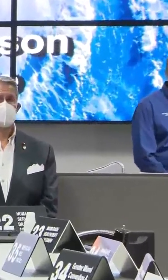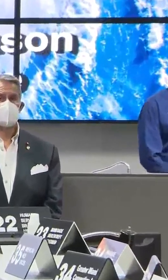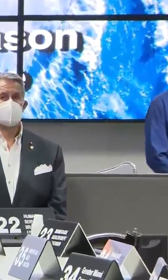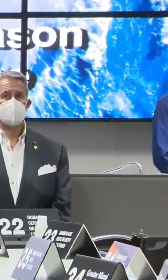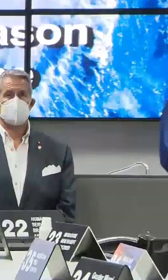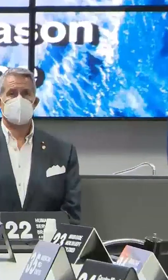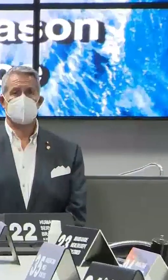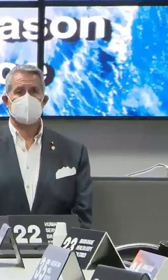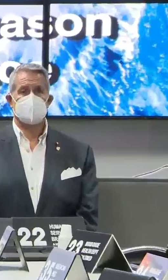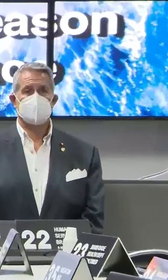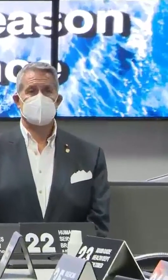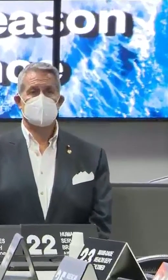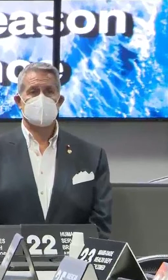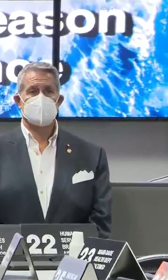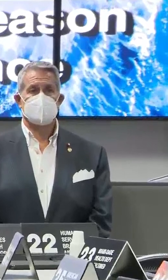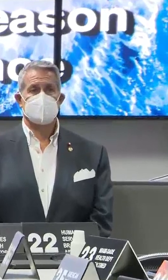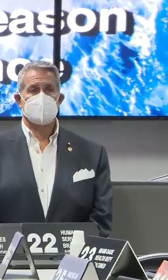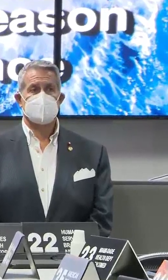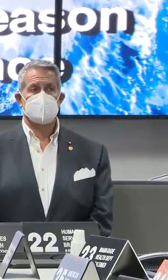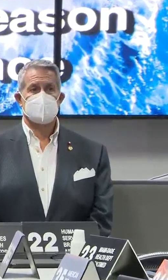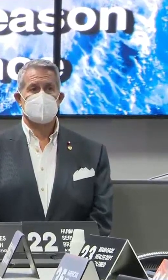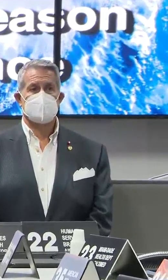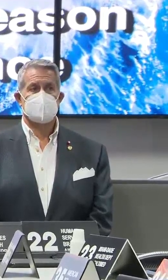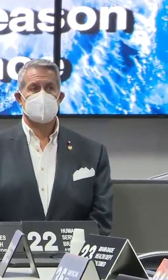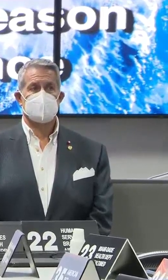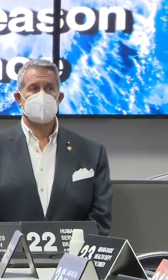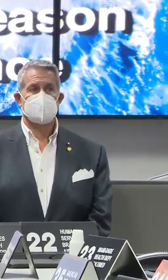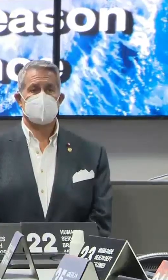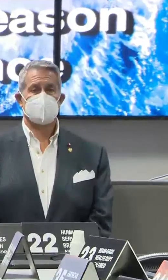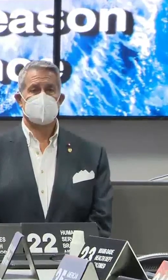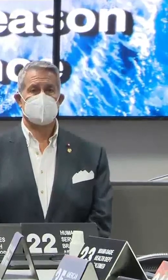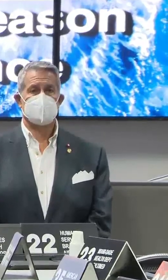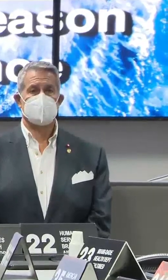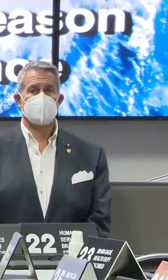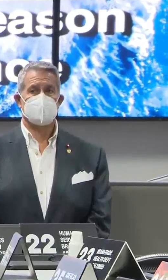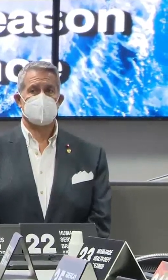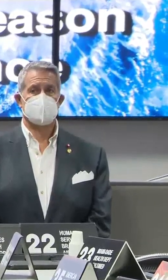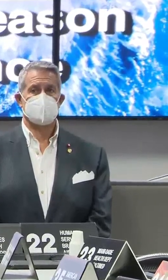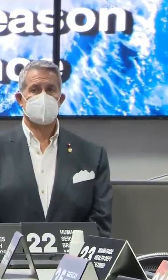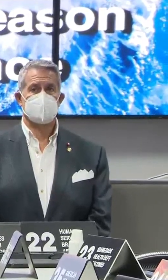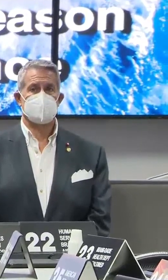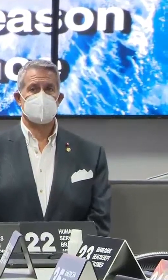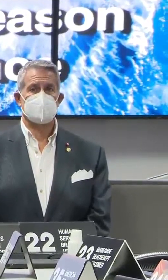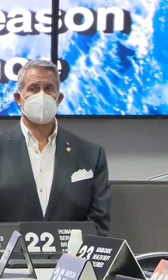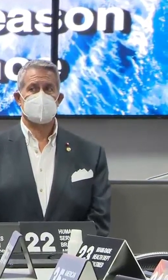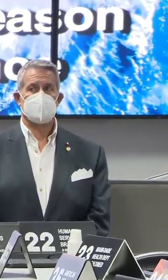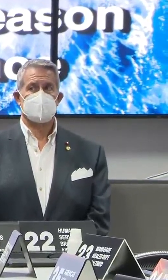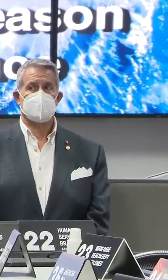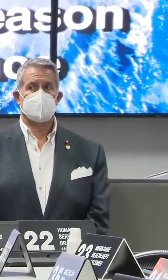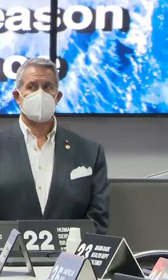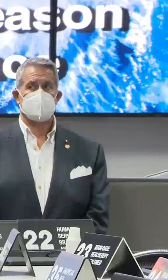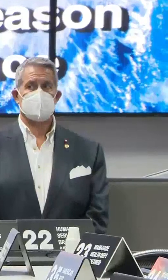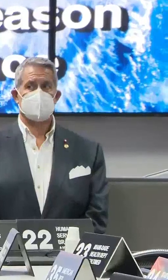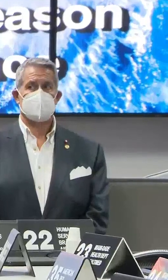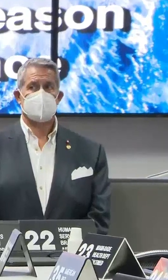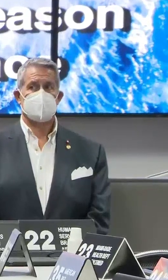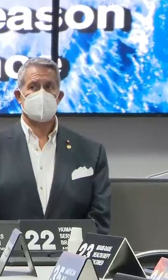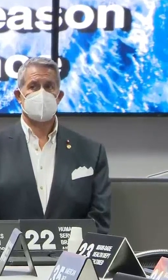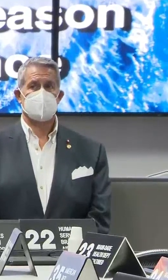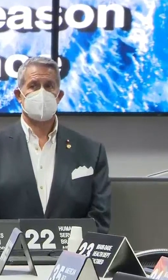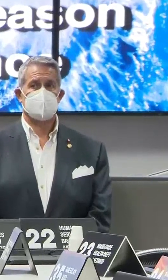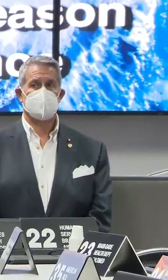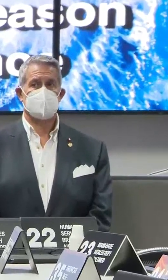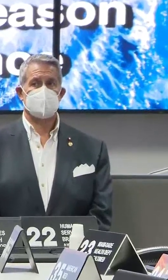el 30 de noviembre. Al pasar los años hemos aprendido lecciones importantes y hemos mejorado muchas